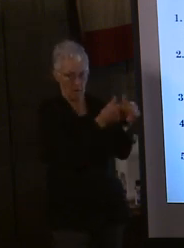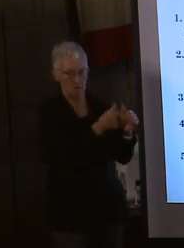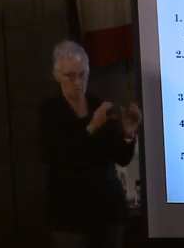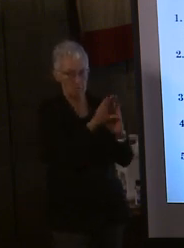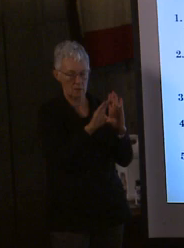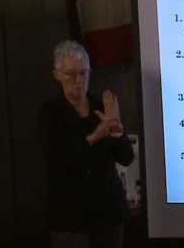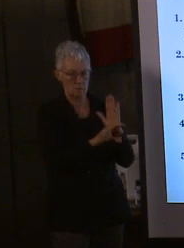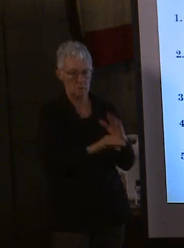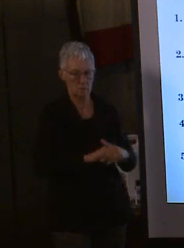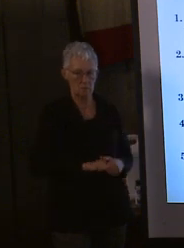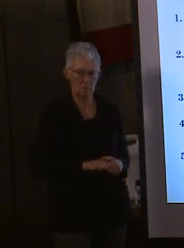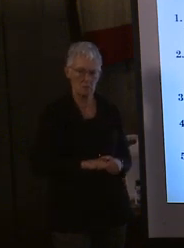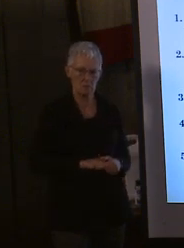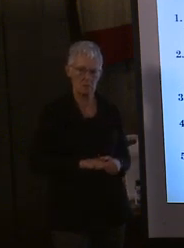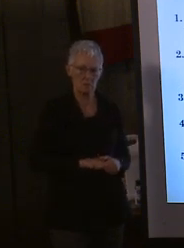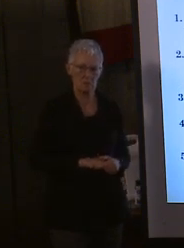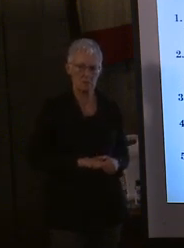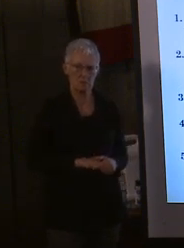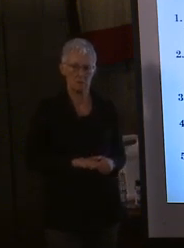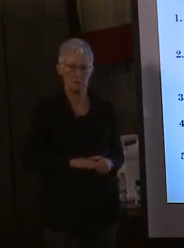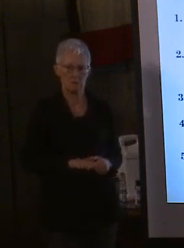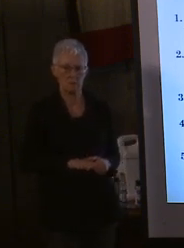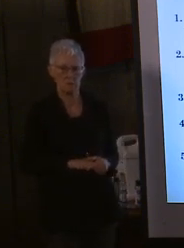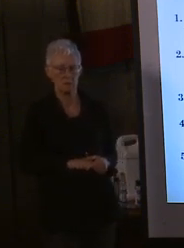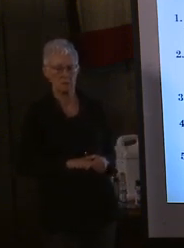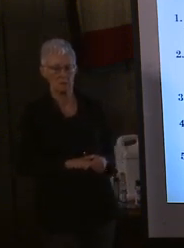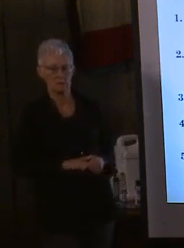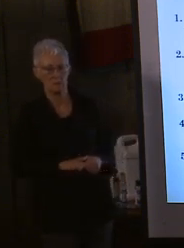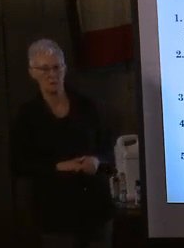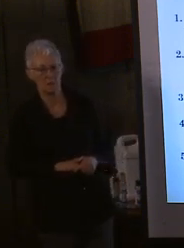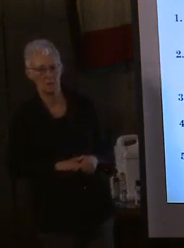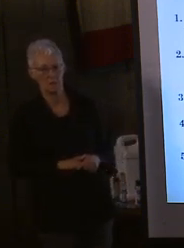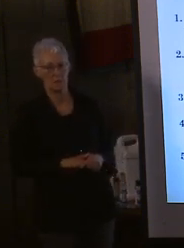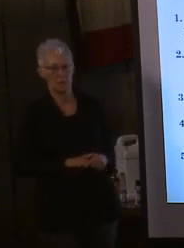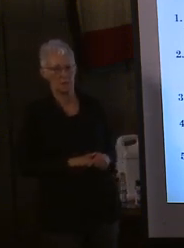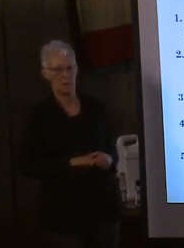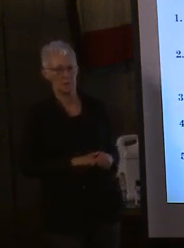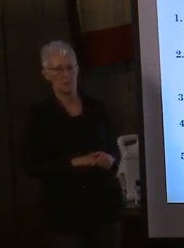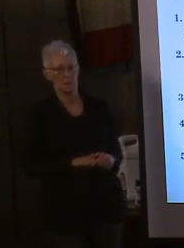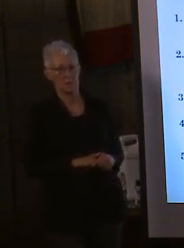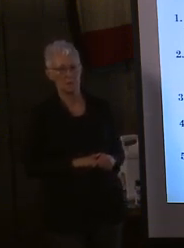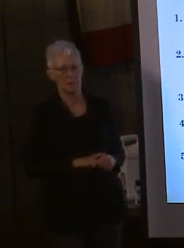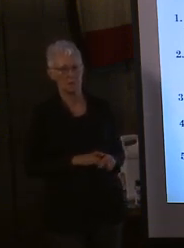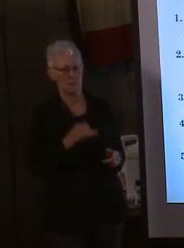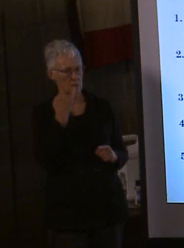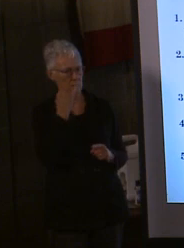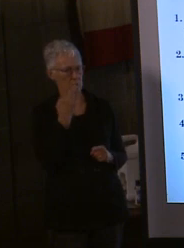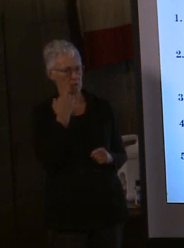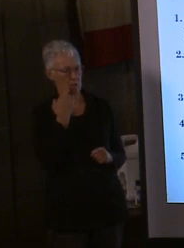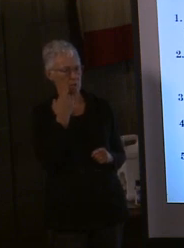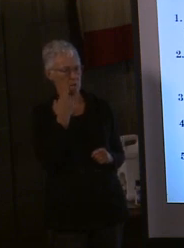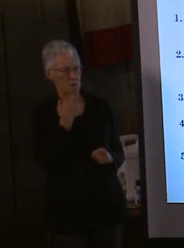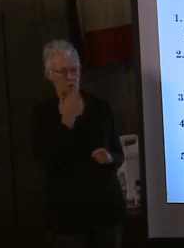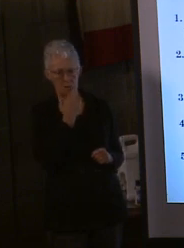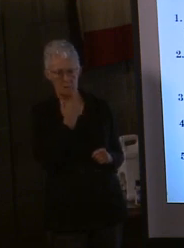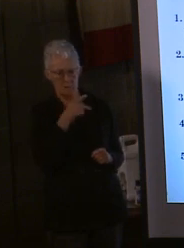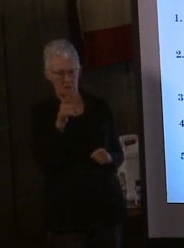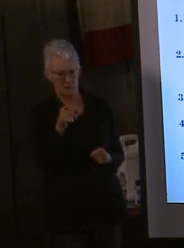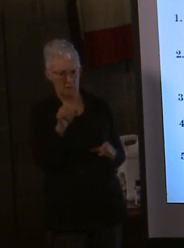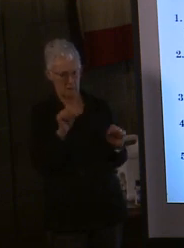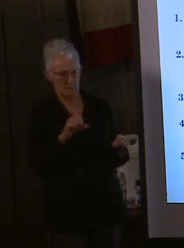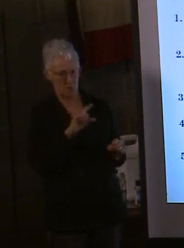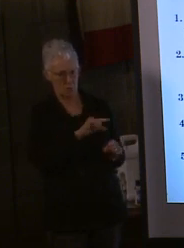Yeah, Jim. Okay. A restaurant, if they are eligible for a $12,000 grant, does it actually